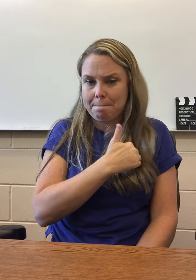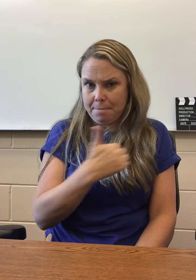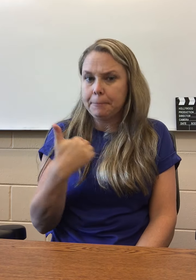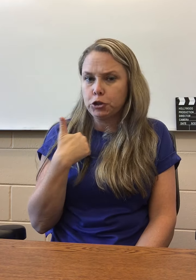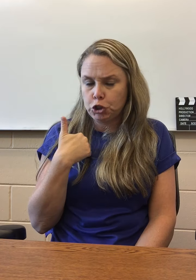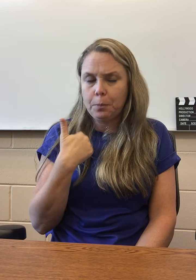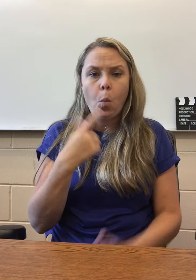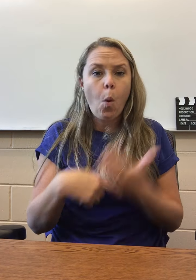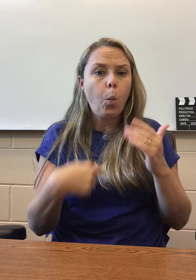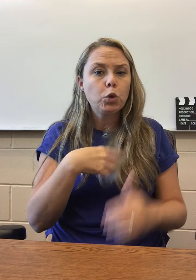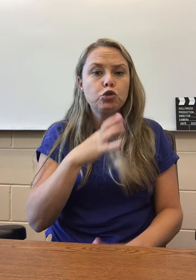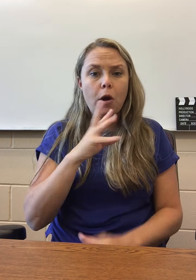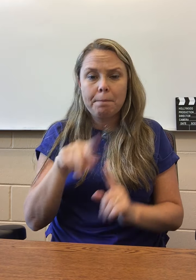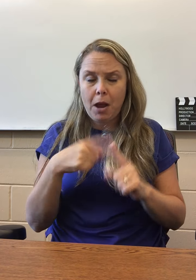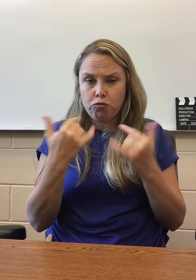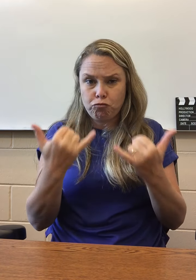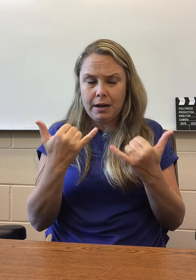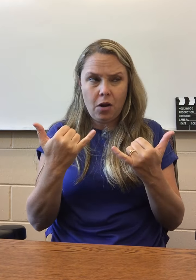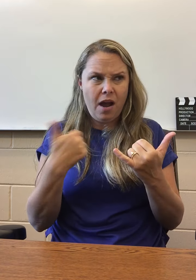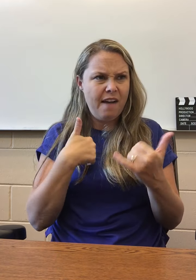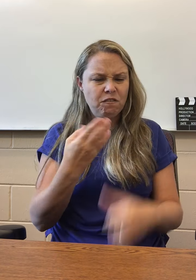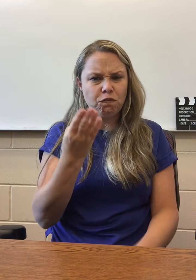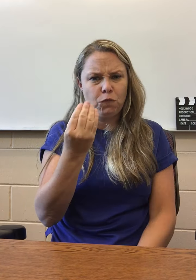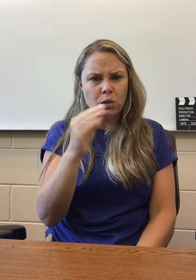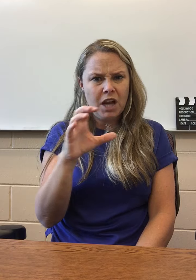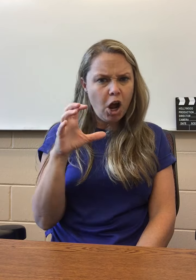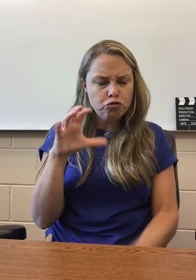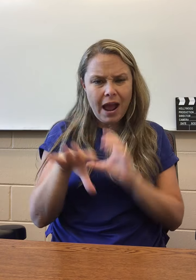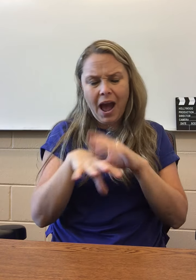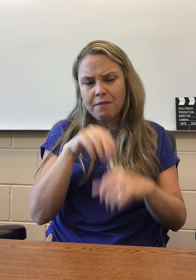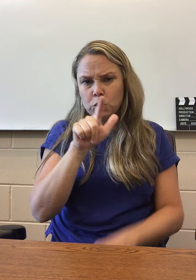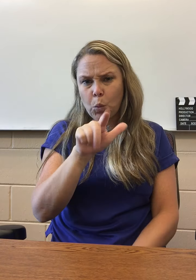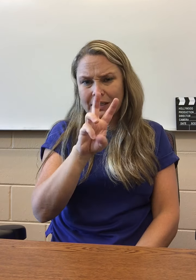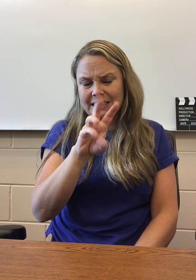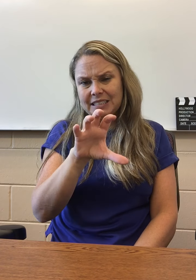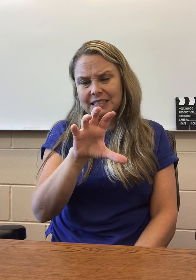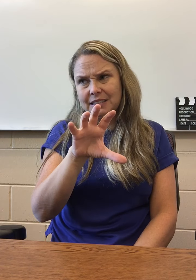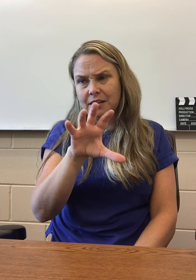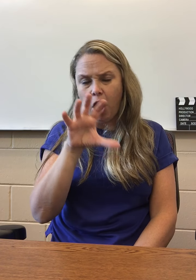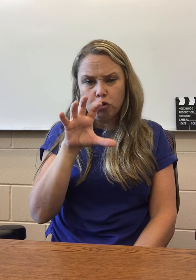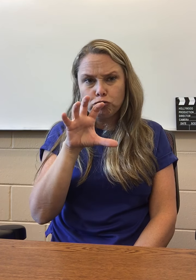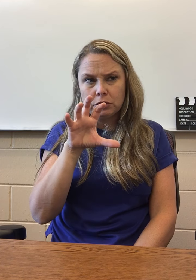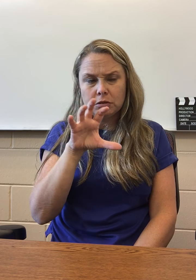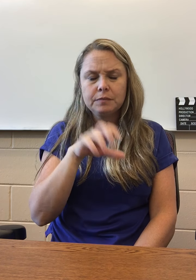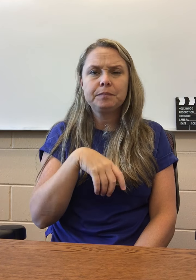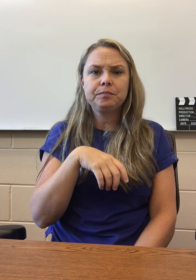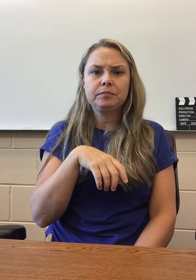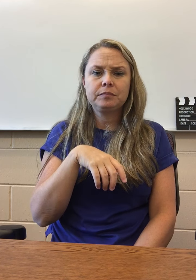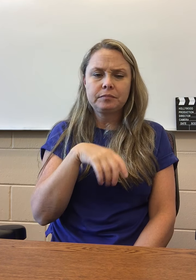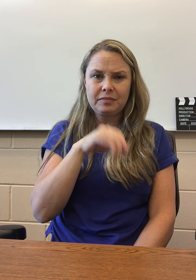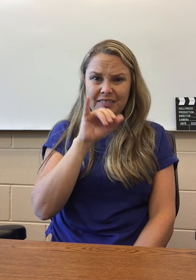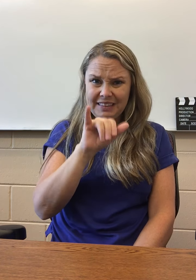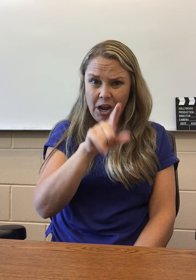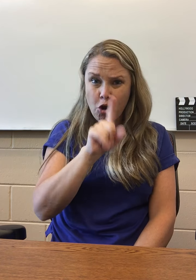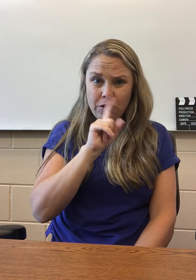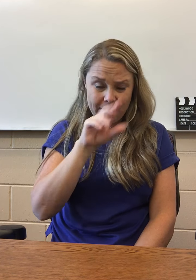what we're talking about right now with with i have 1400 out of the 2650 1400 that are in that veteran group you